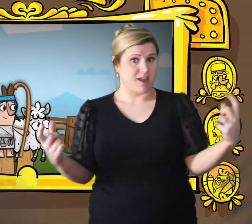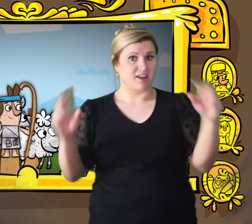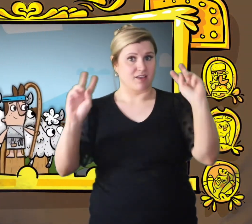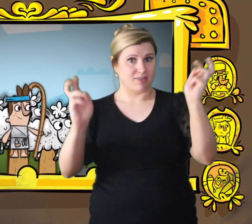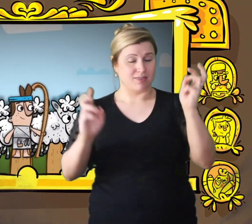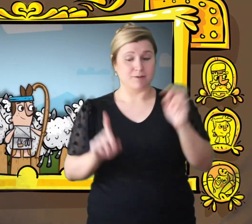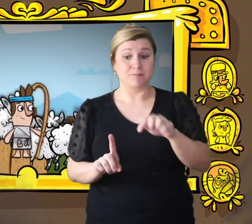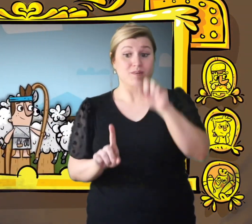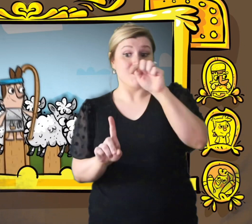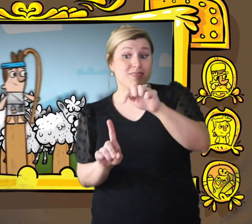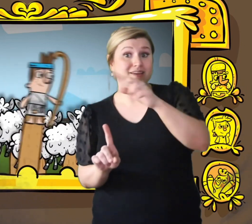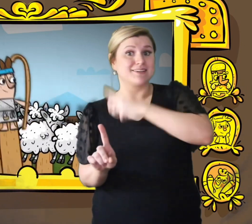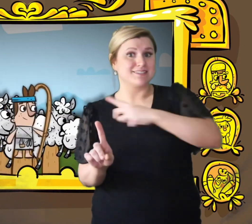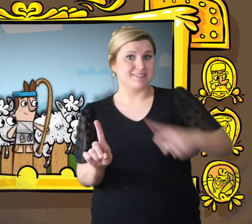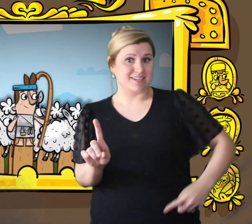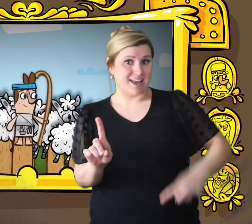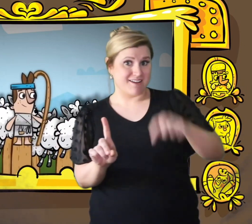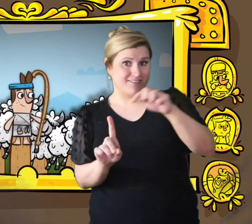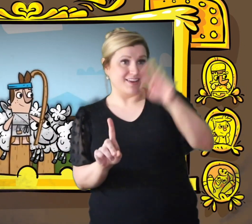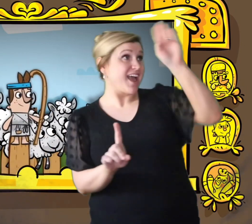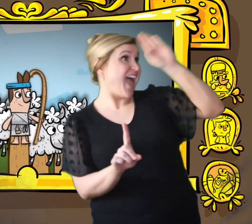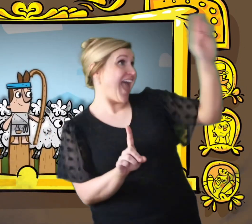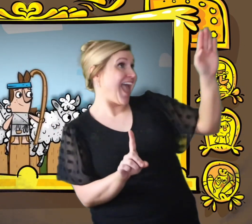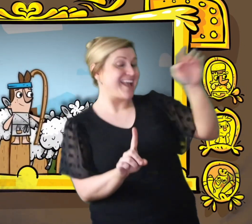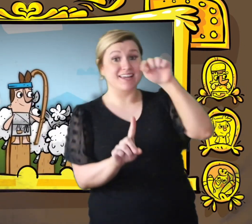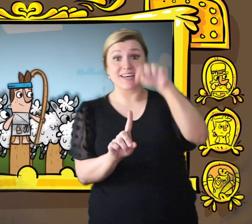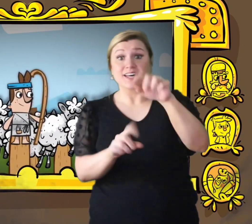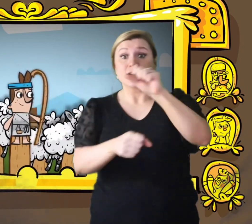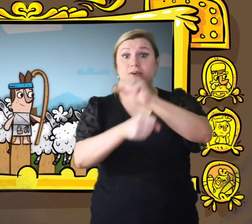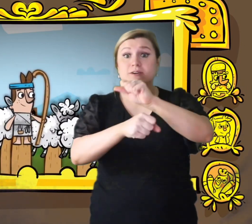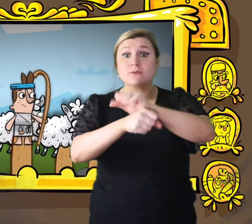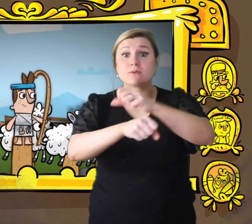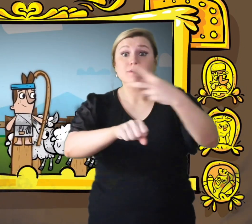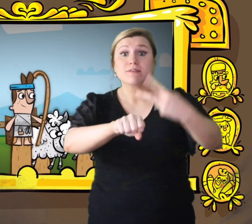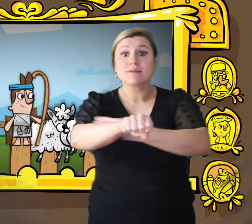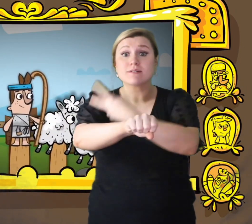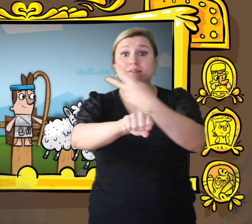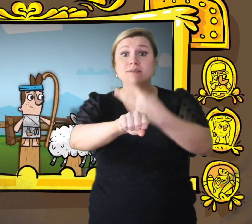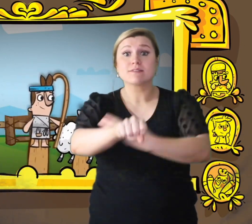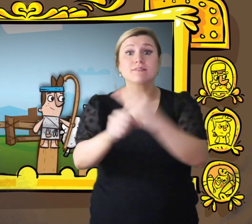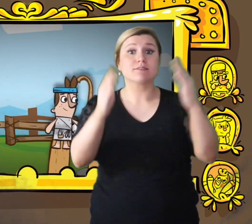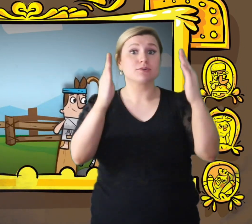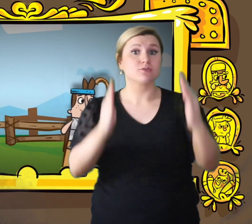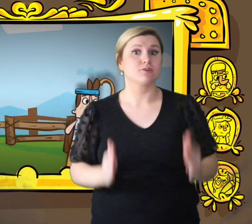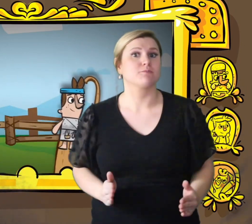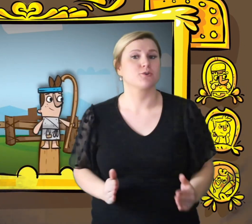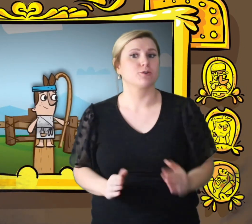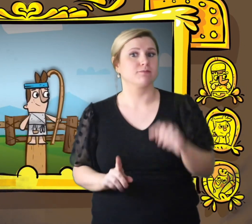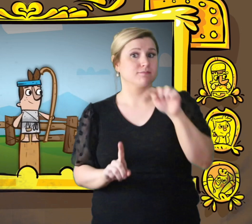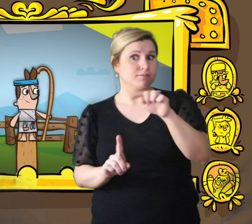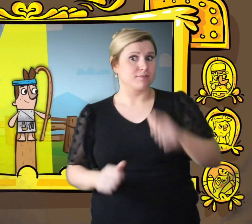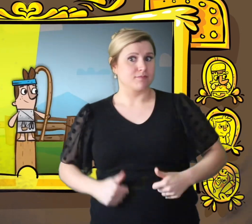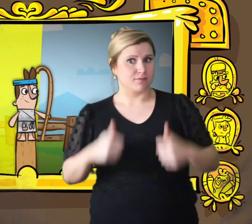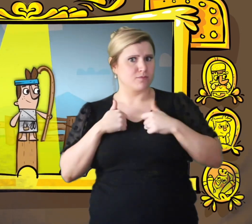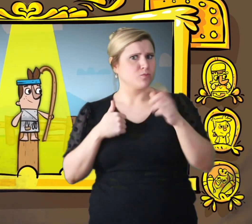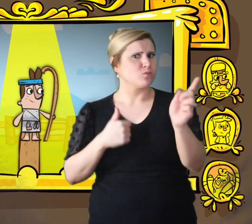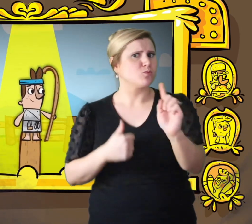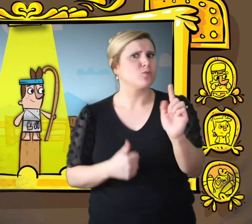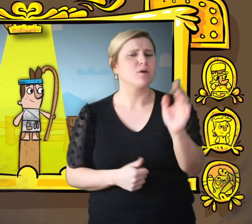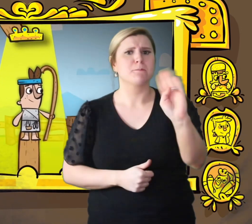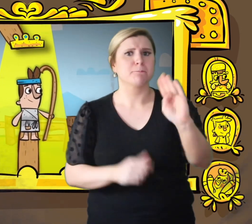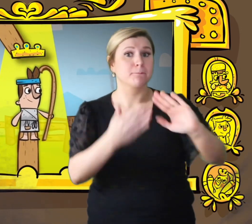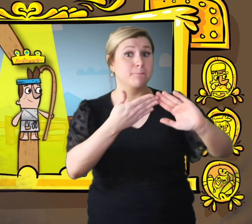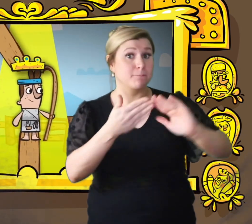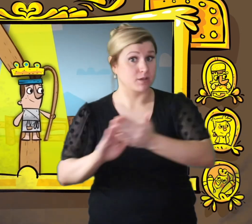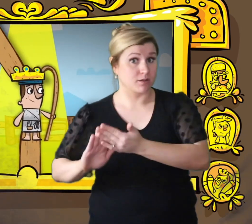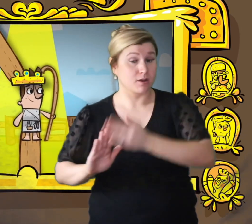This is David. Hey! David was a shepherd who lived in Bethlehem. David was chosen by God